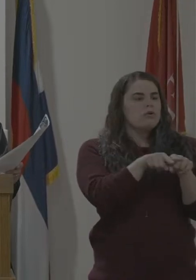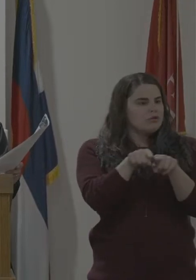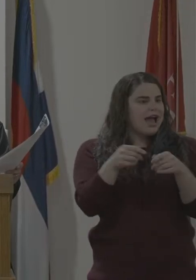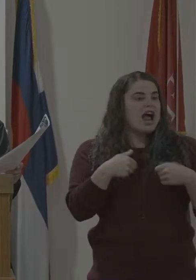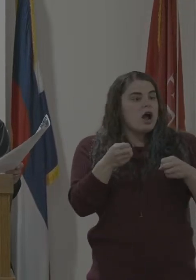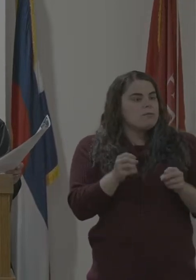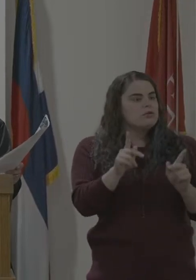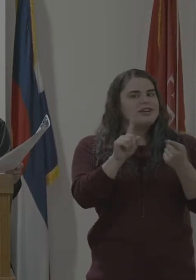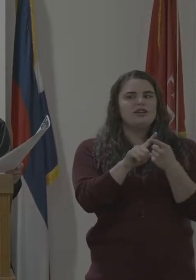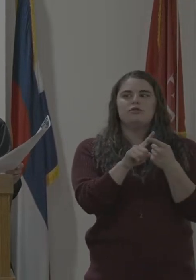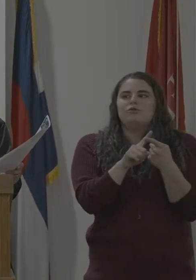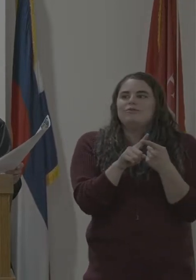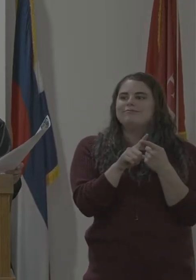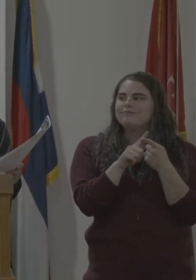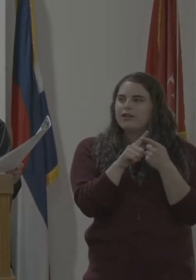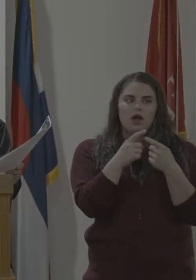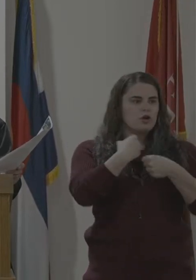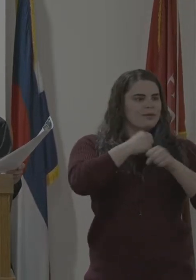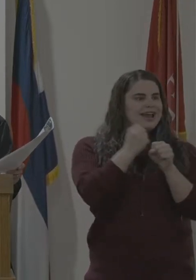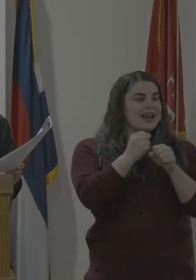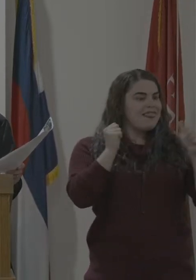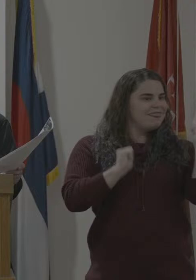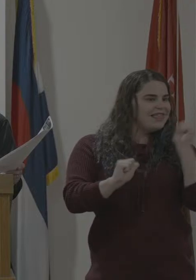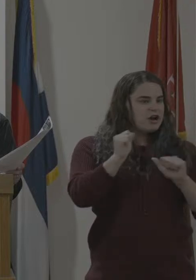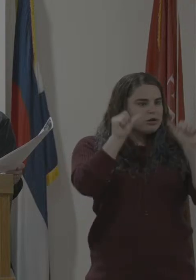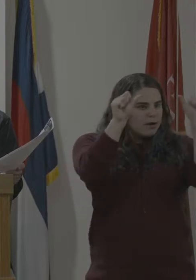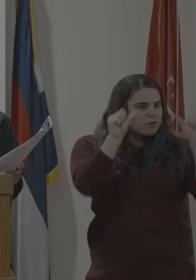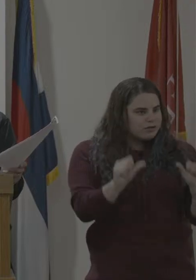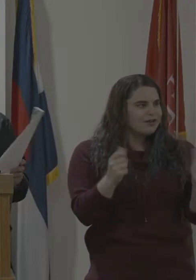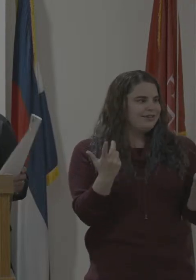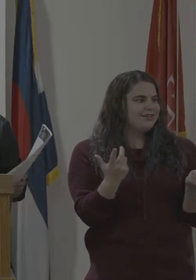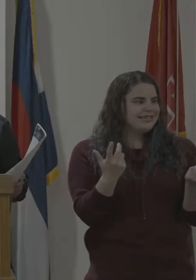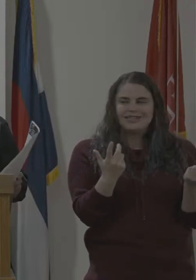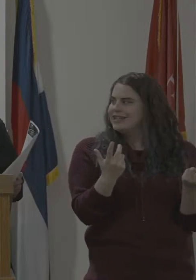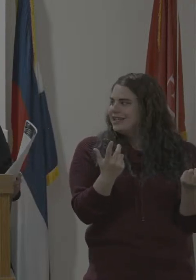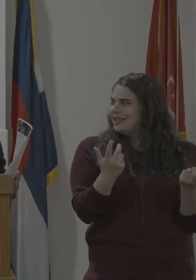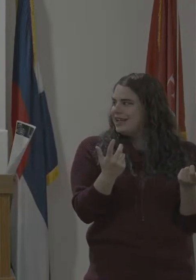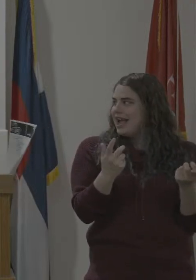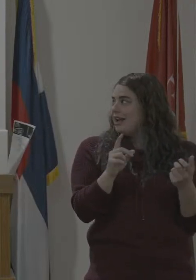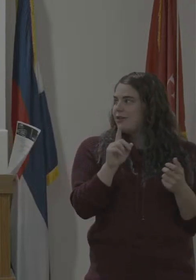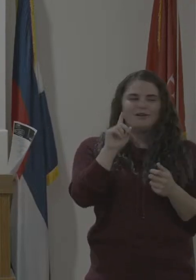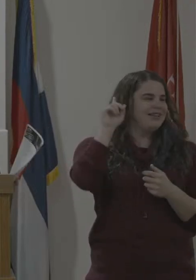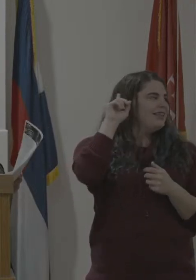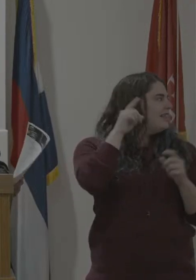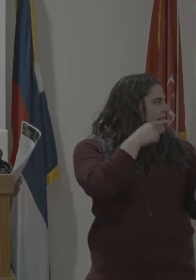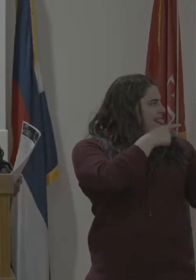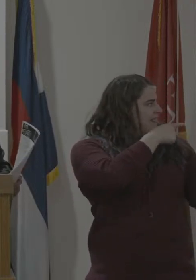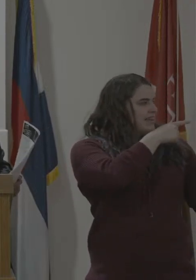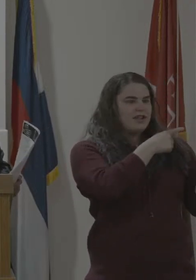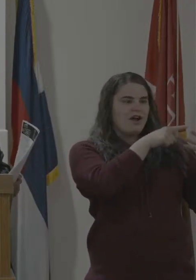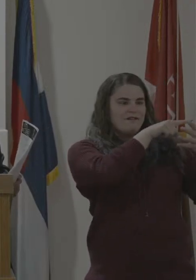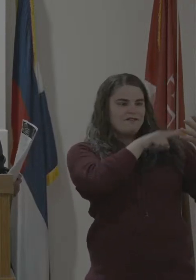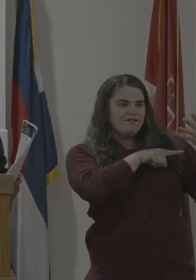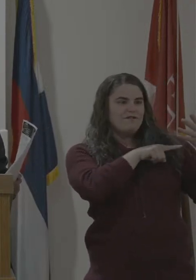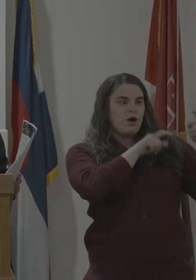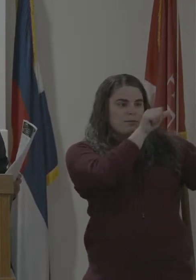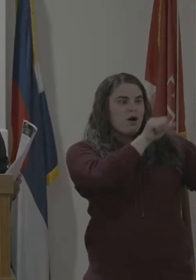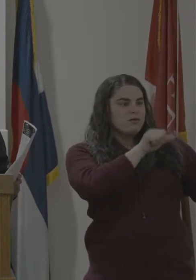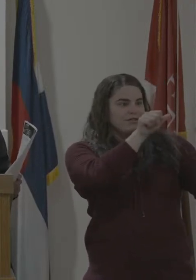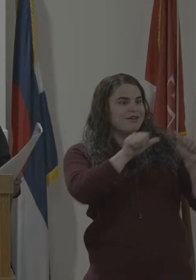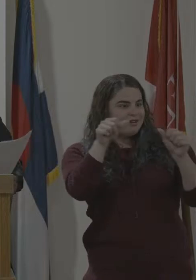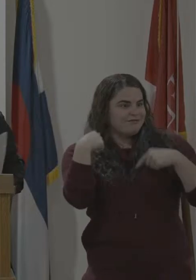to be able to create the theater posters, and these are the 4 from this last year. So it's really a great experience for